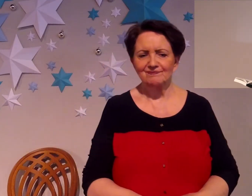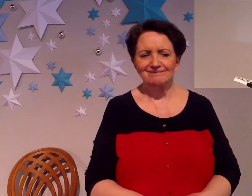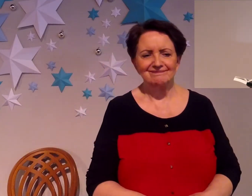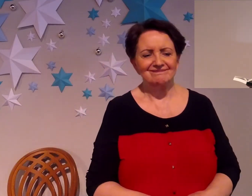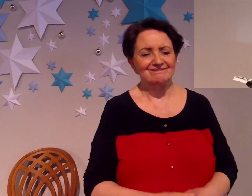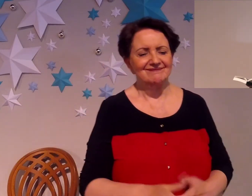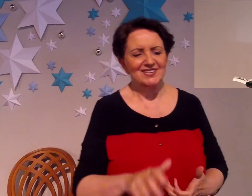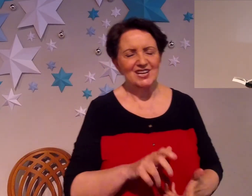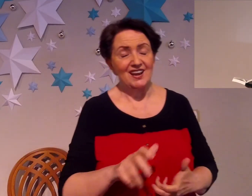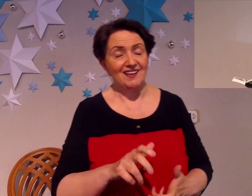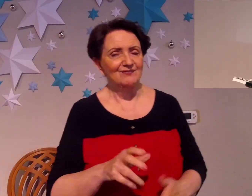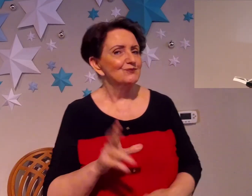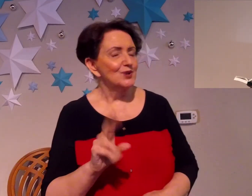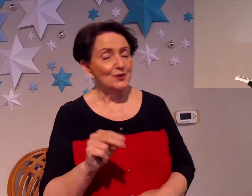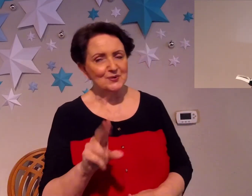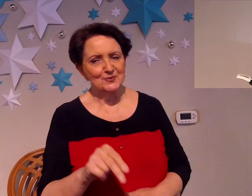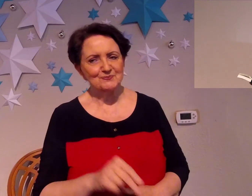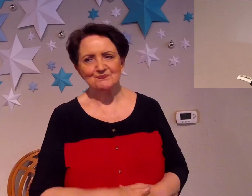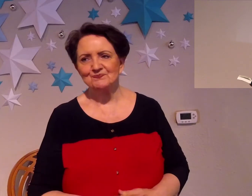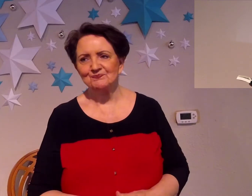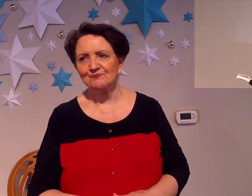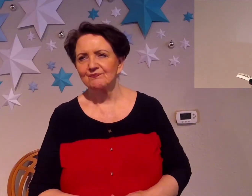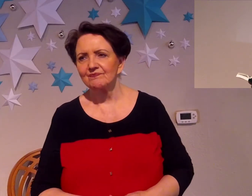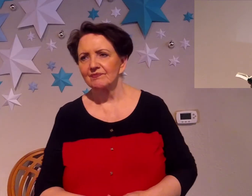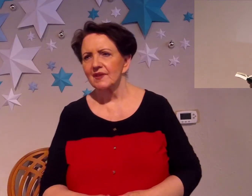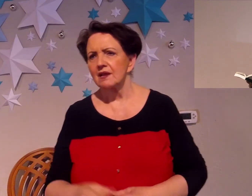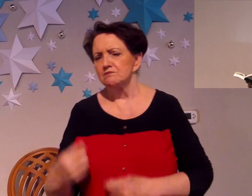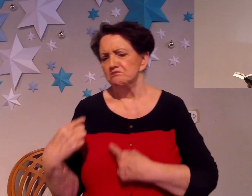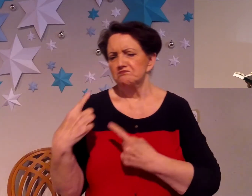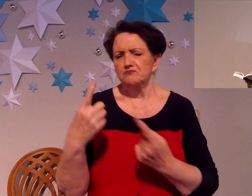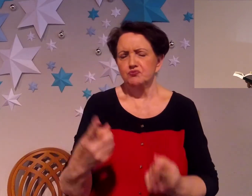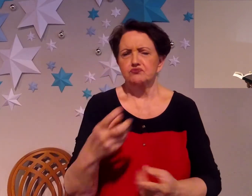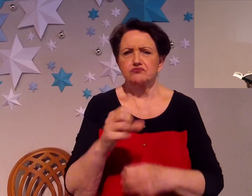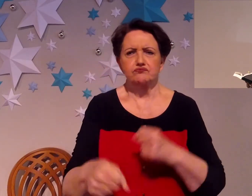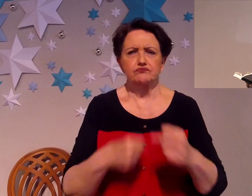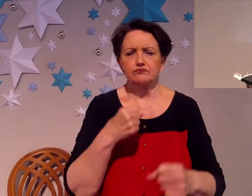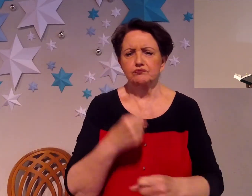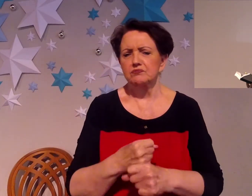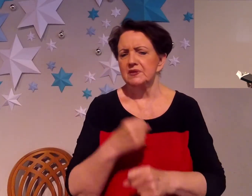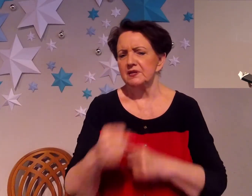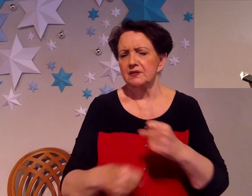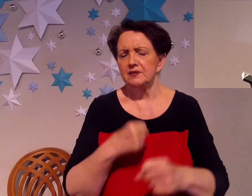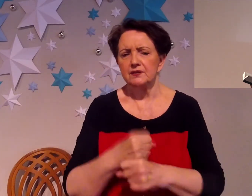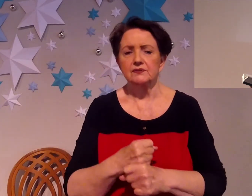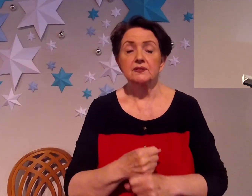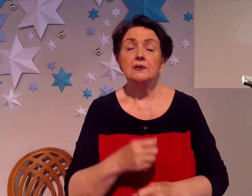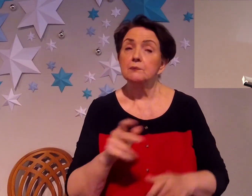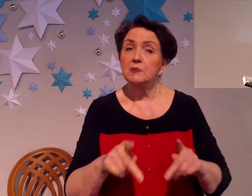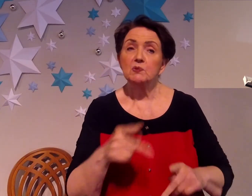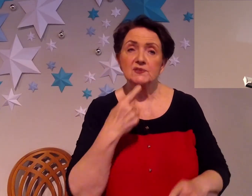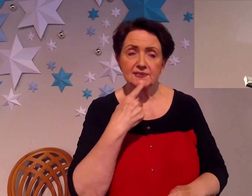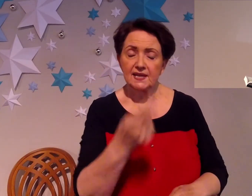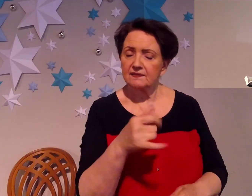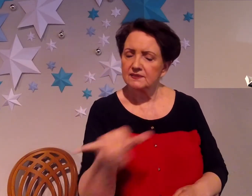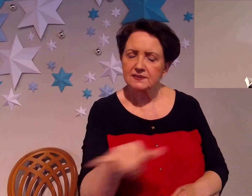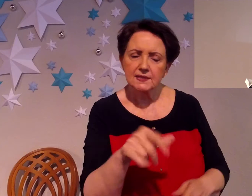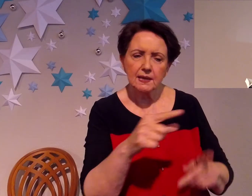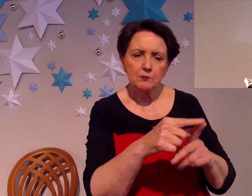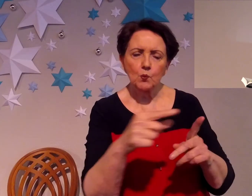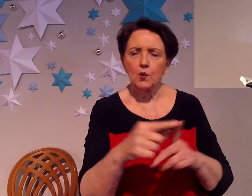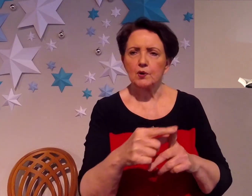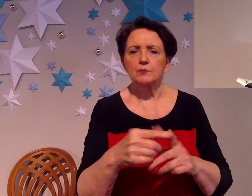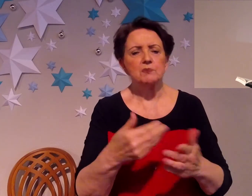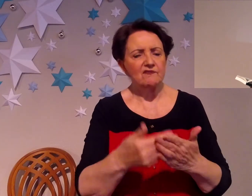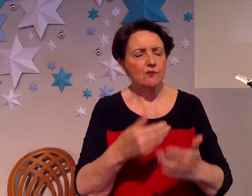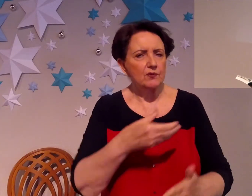chuckled and assured me that he did not. For thousands of years all over the world, people had said this same word to each other before drinking wine together.